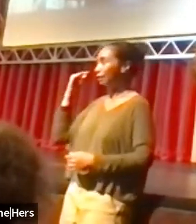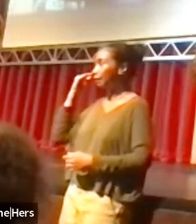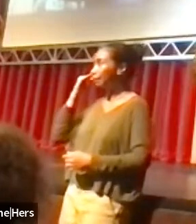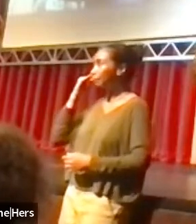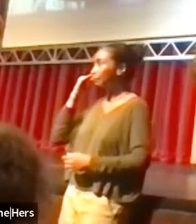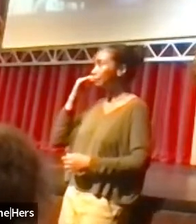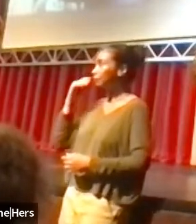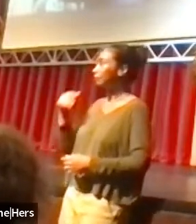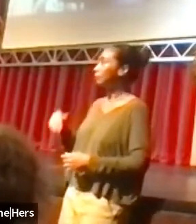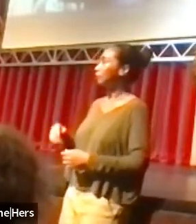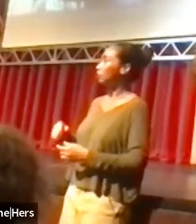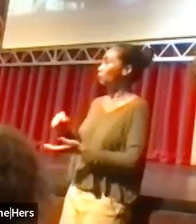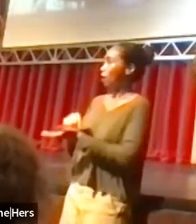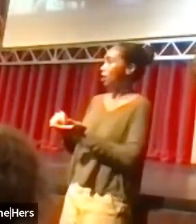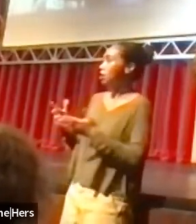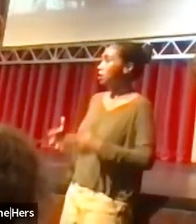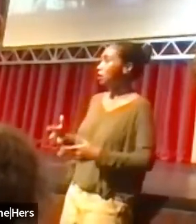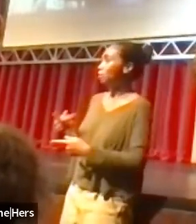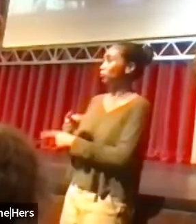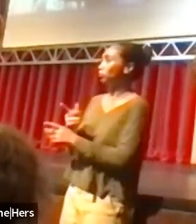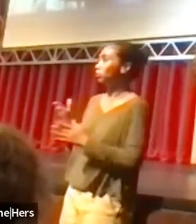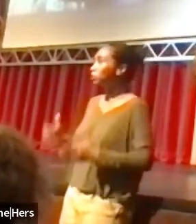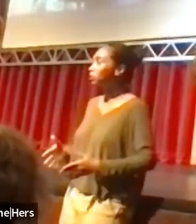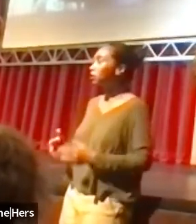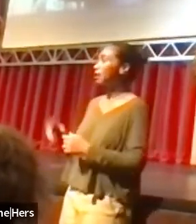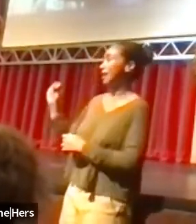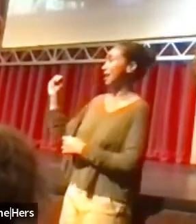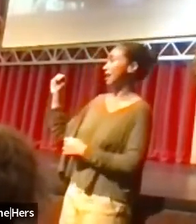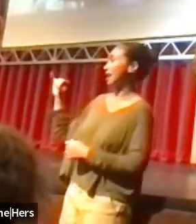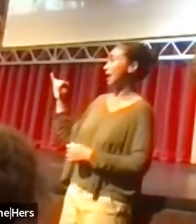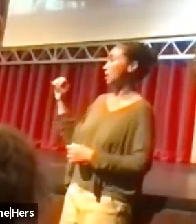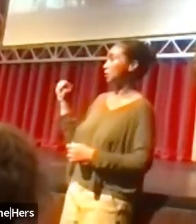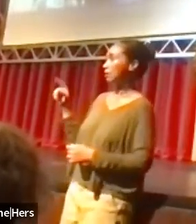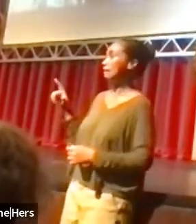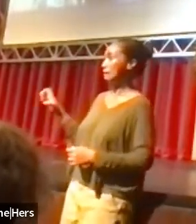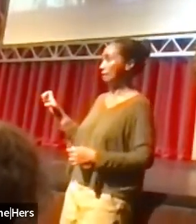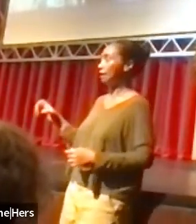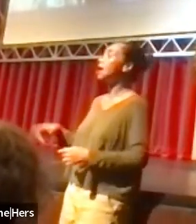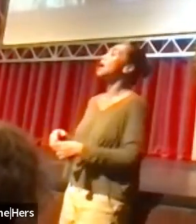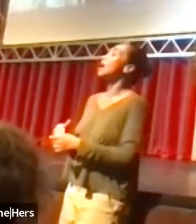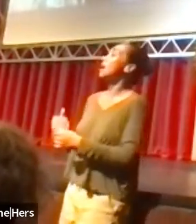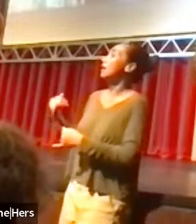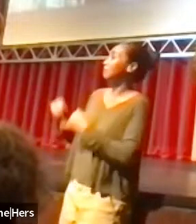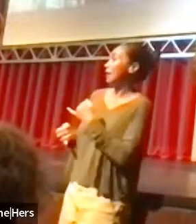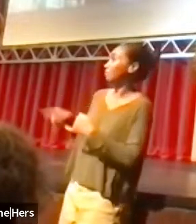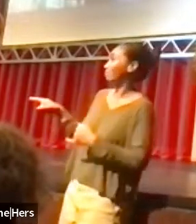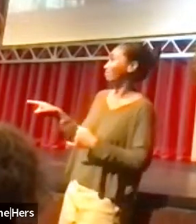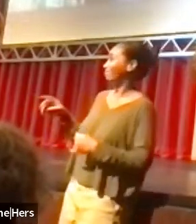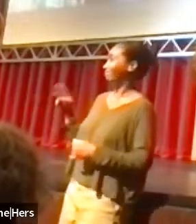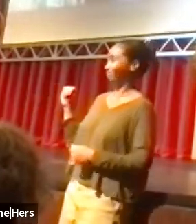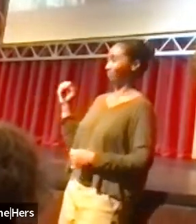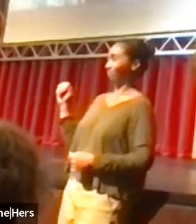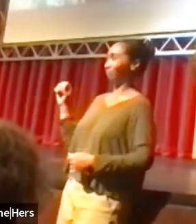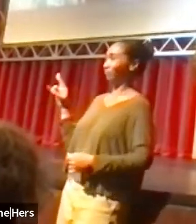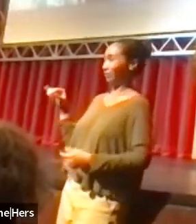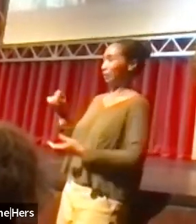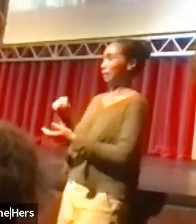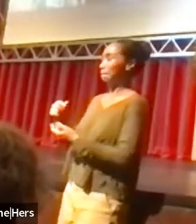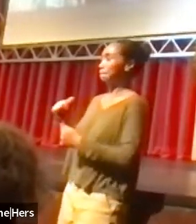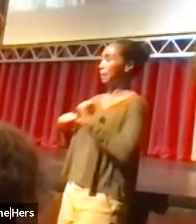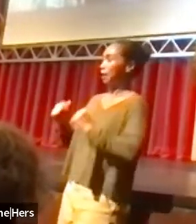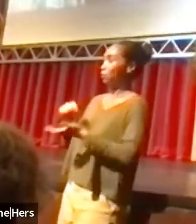Zealand writer and producer Nyan Lee. And finally here, Wahine Māori